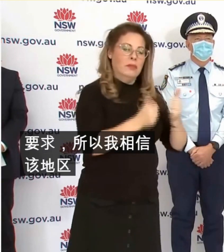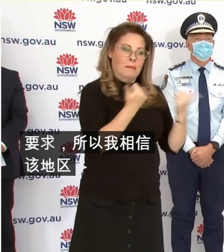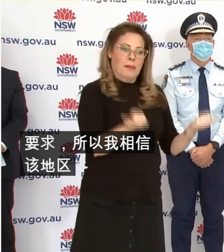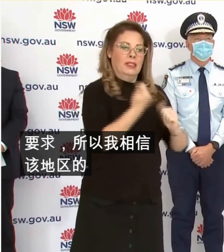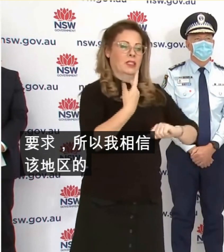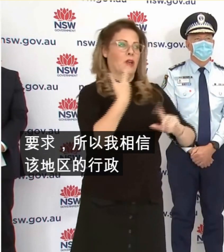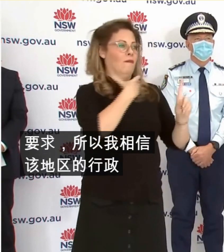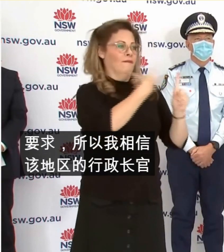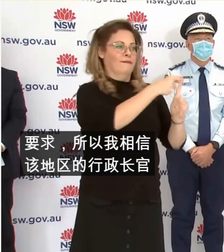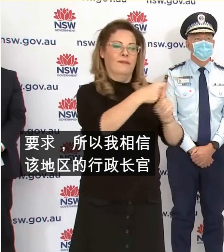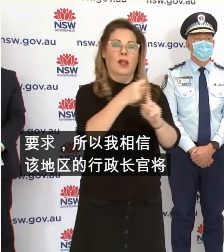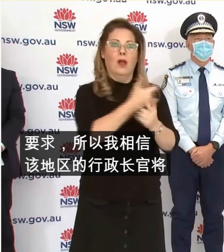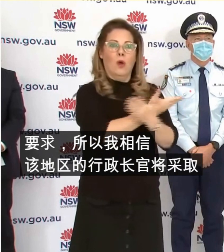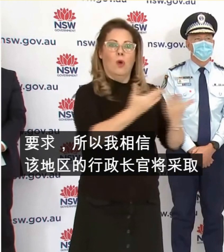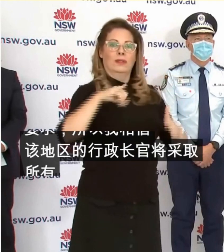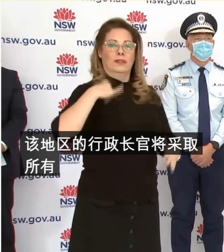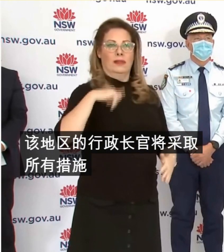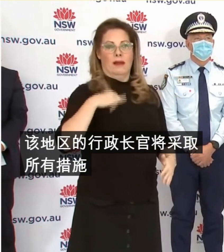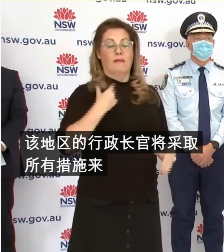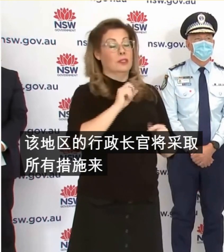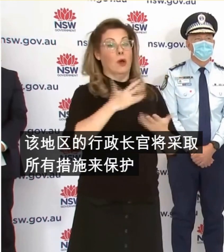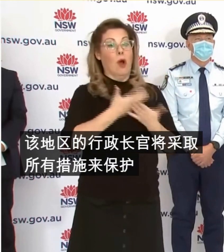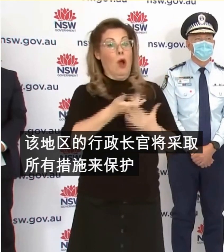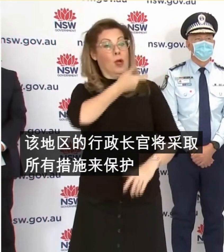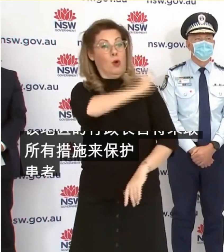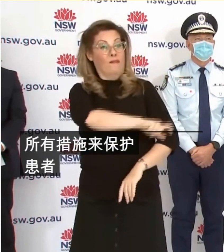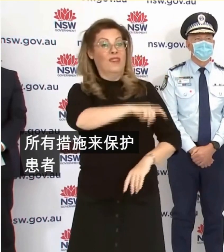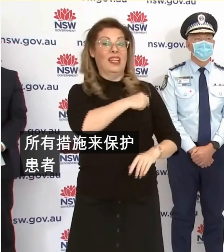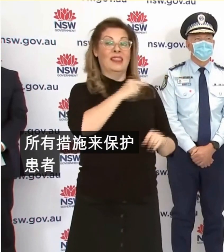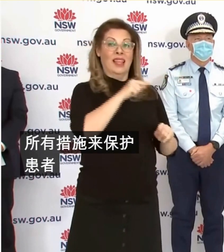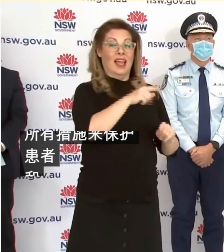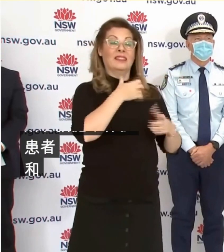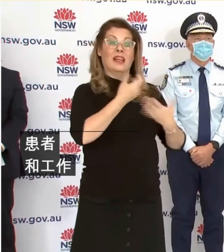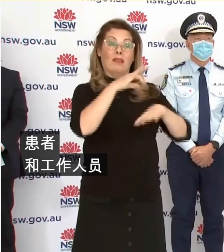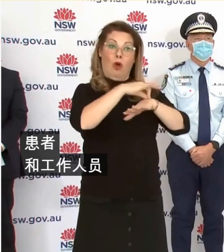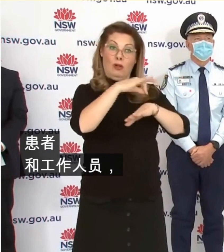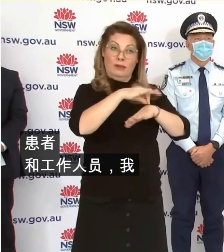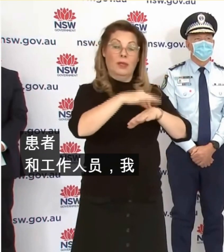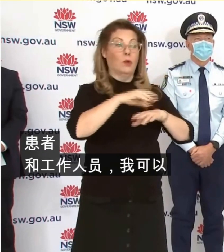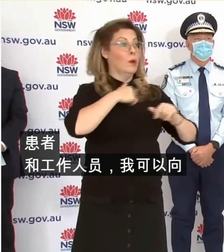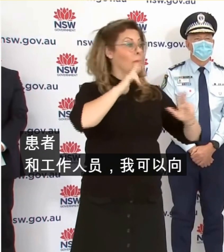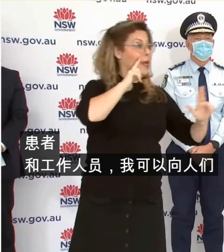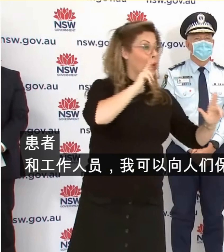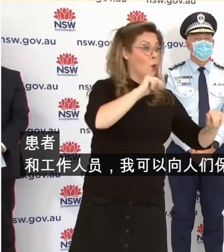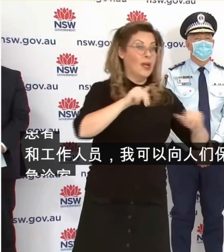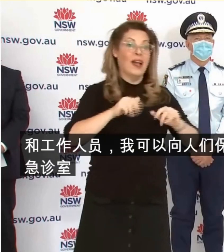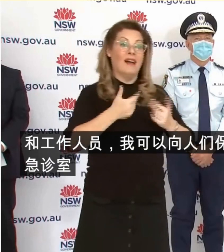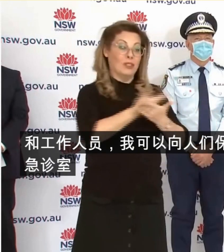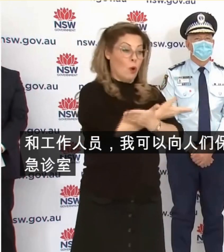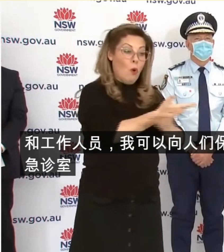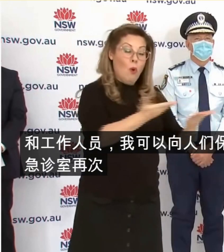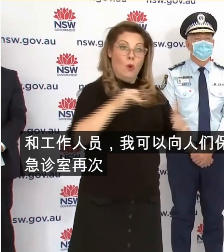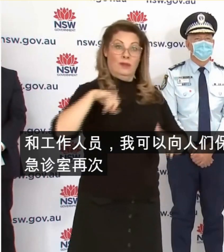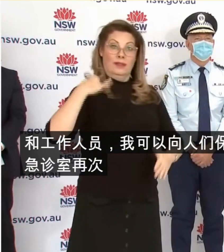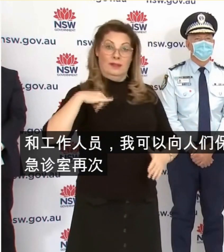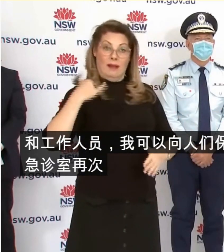confident that the CE of that district will be putting all measures in place to protect patients and staff. And can I just reassure people,